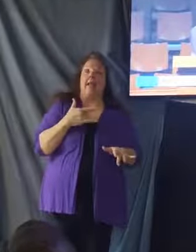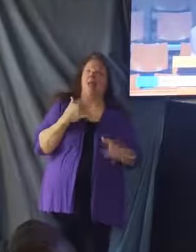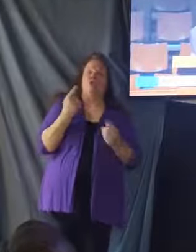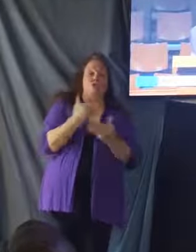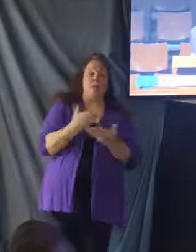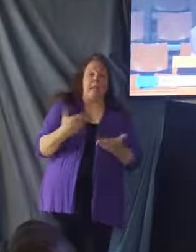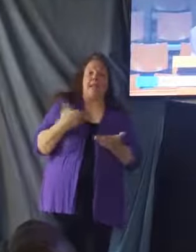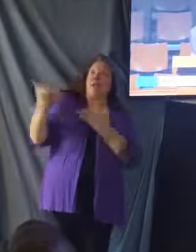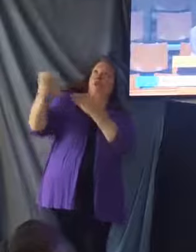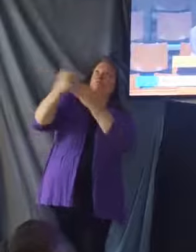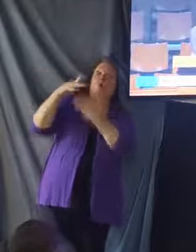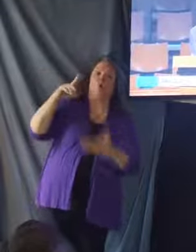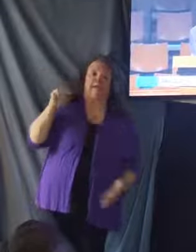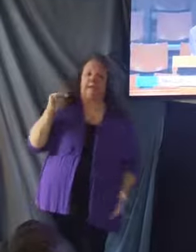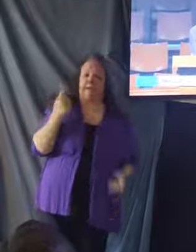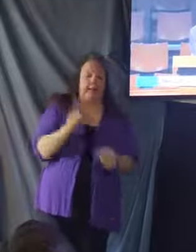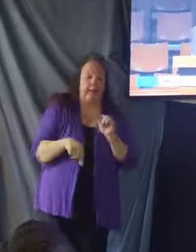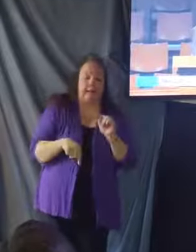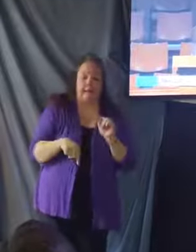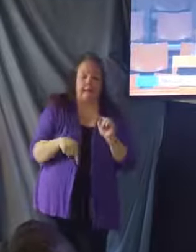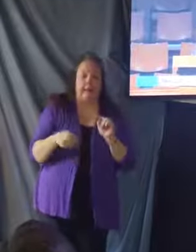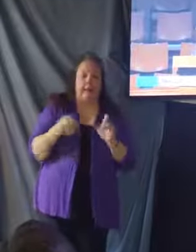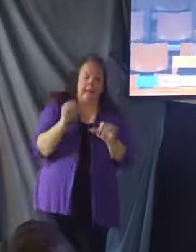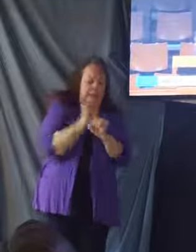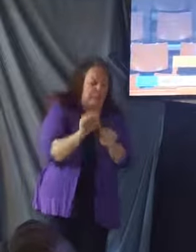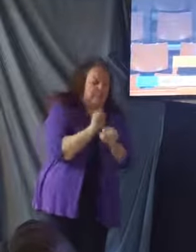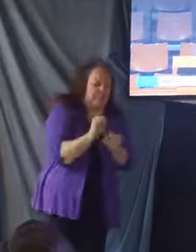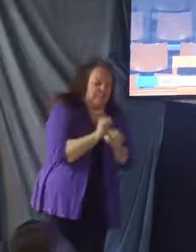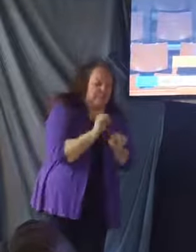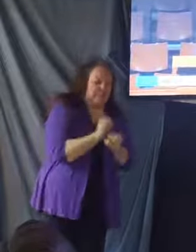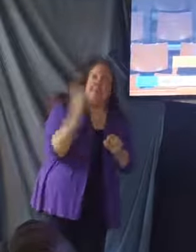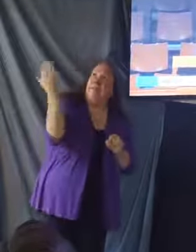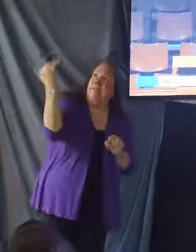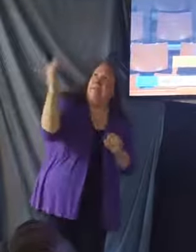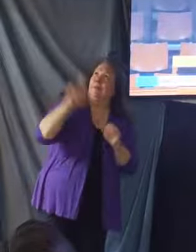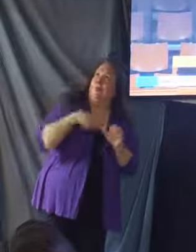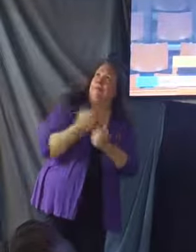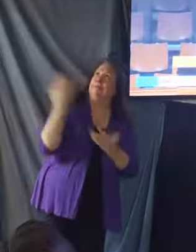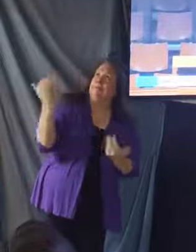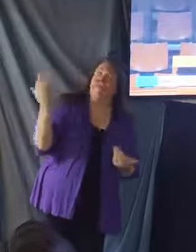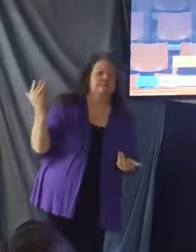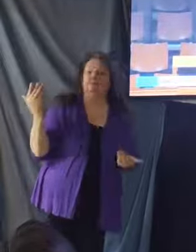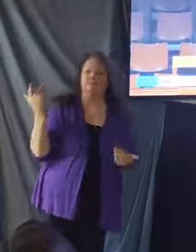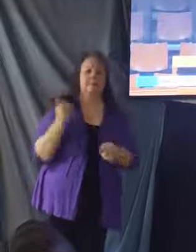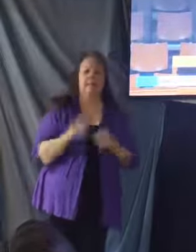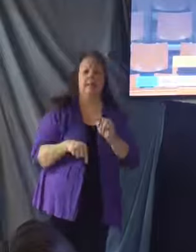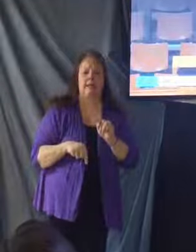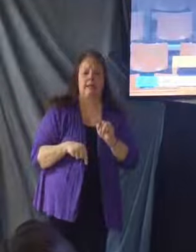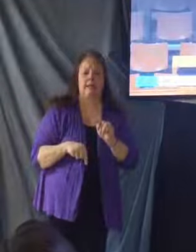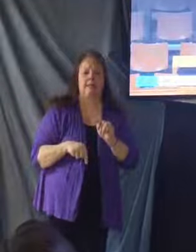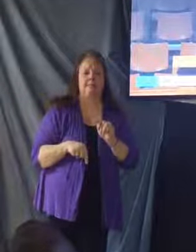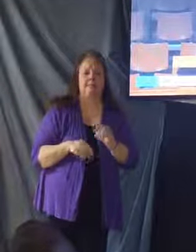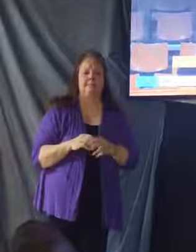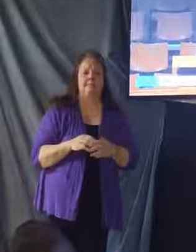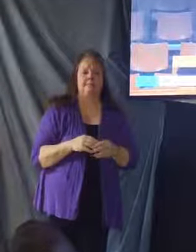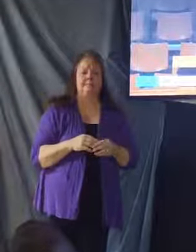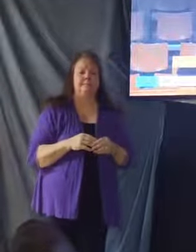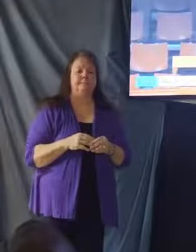grace. You cannot work to acquire grace. Another,